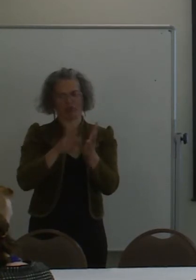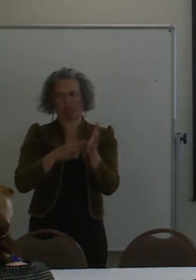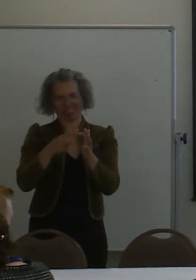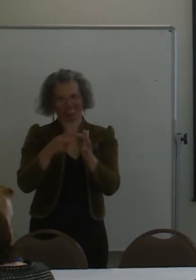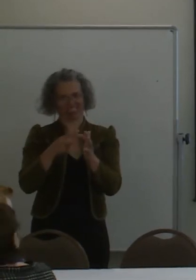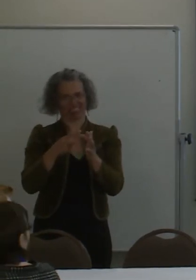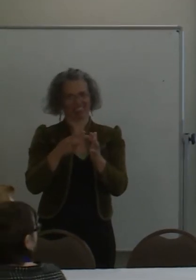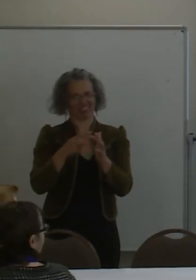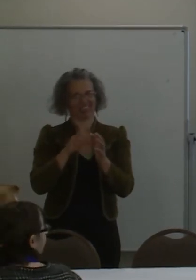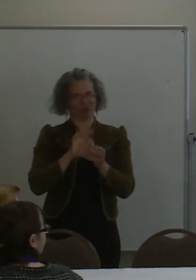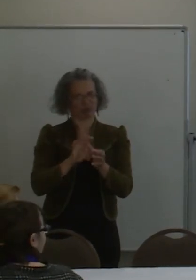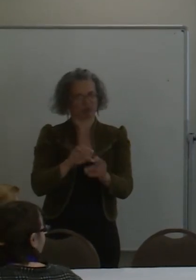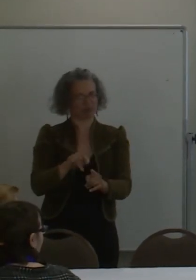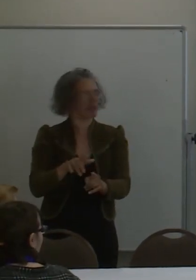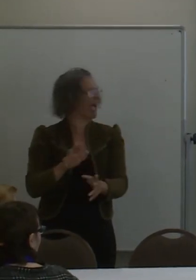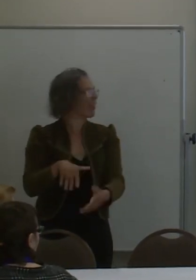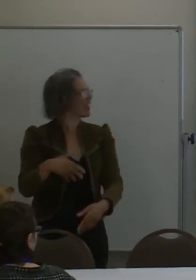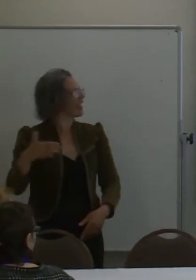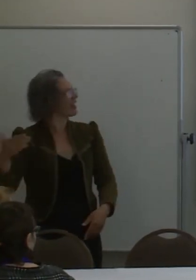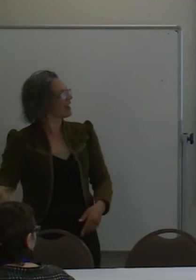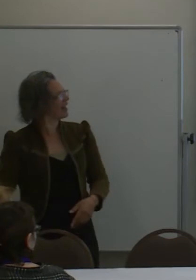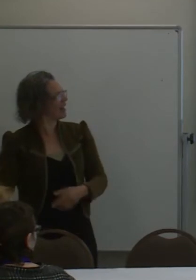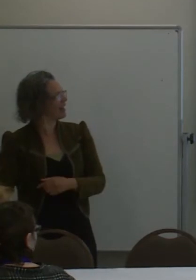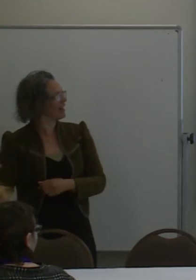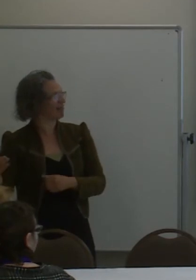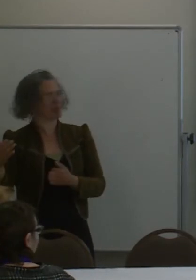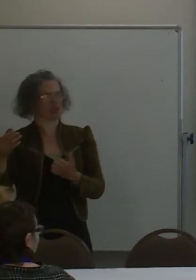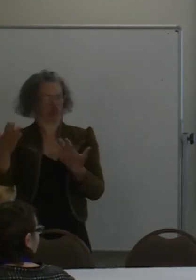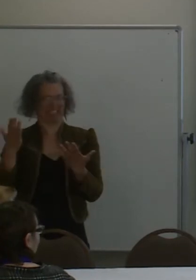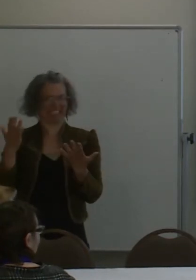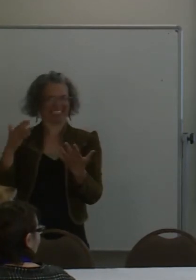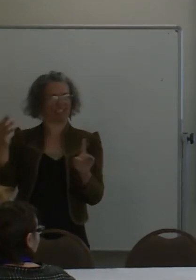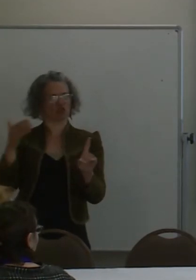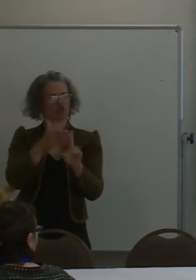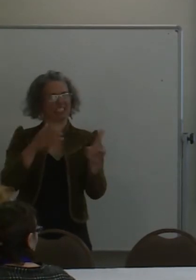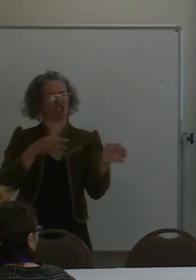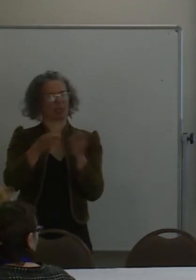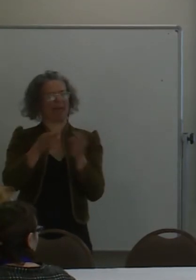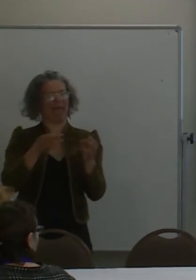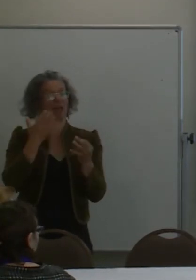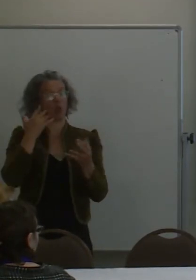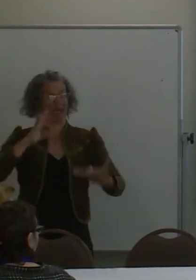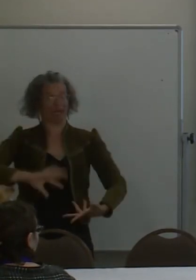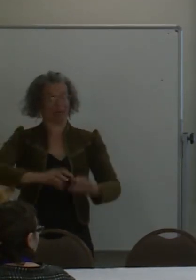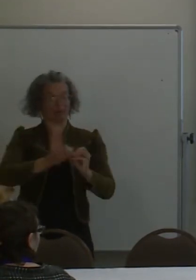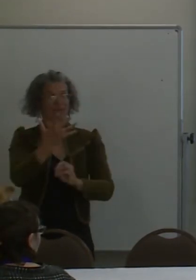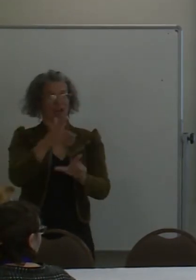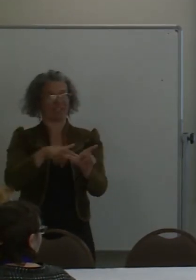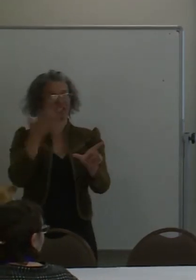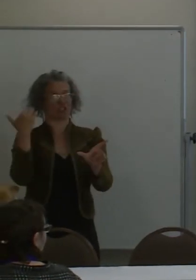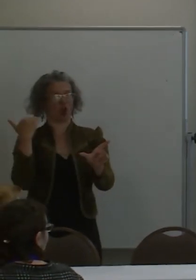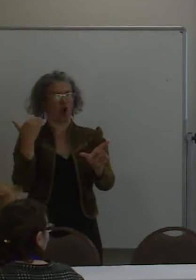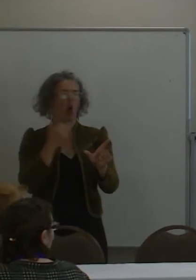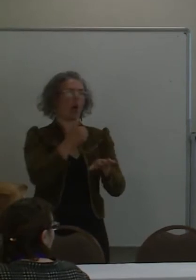digital initiatives. What is it? We're not sure, but it's from a strat plan created about 5 years ago, based around some